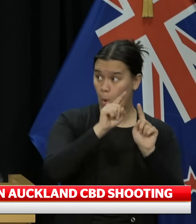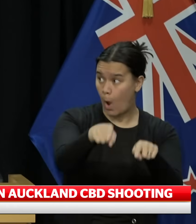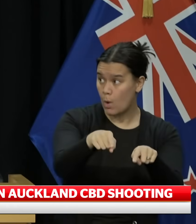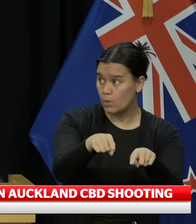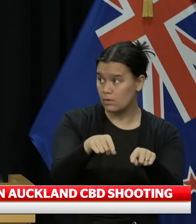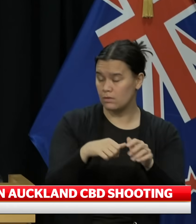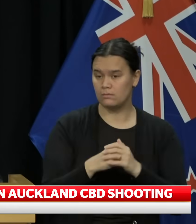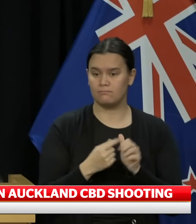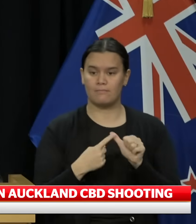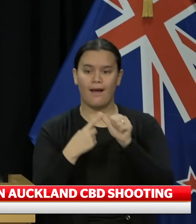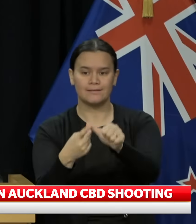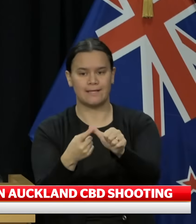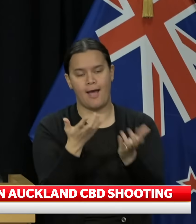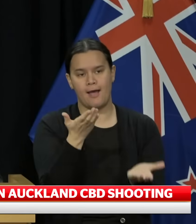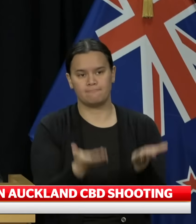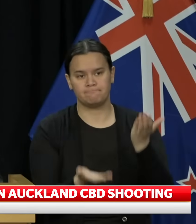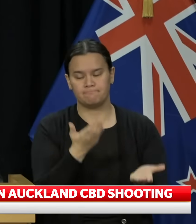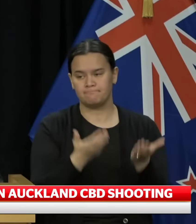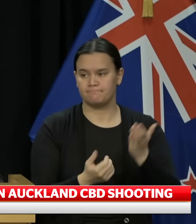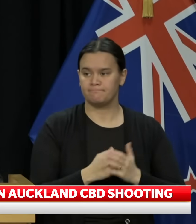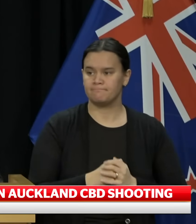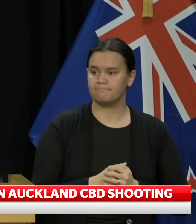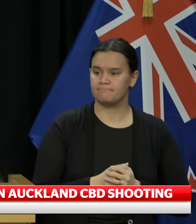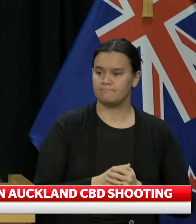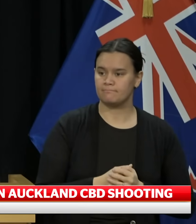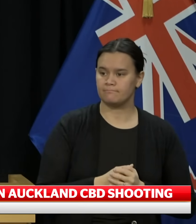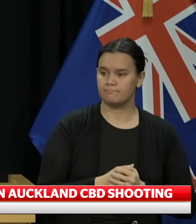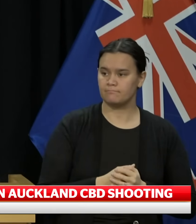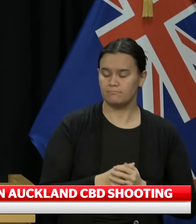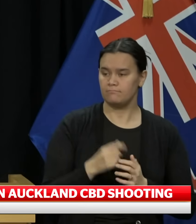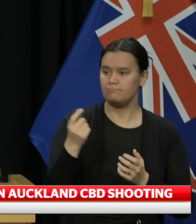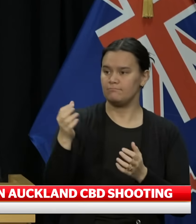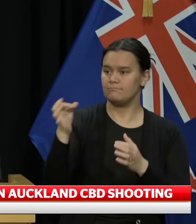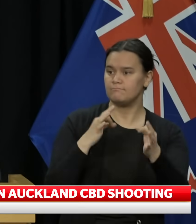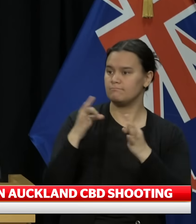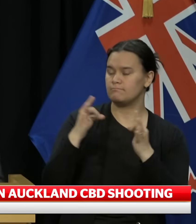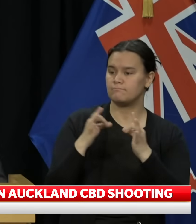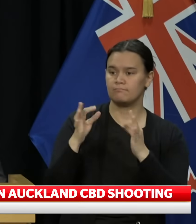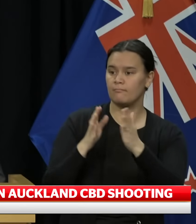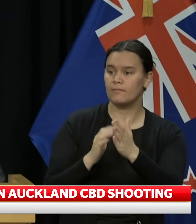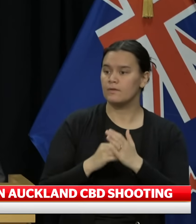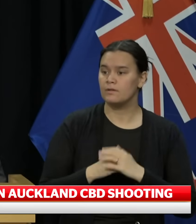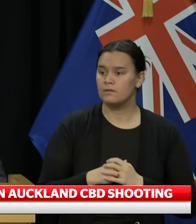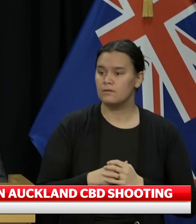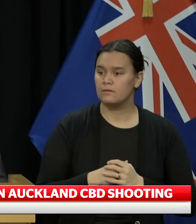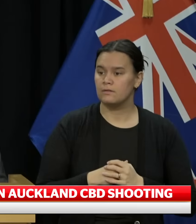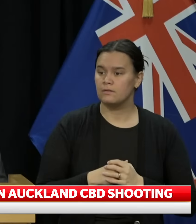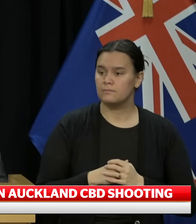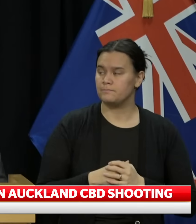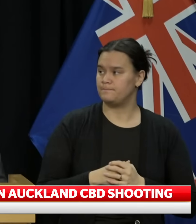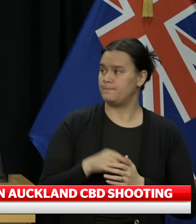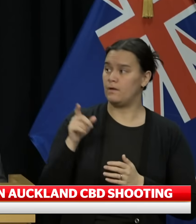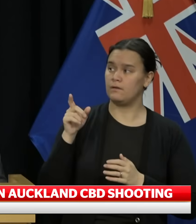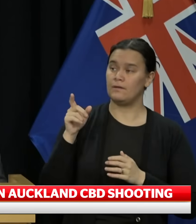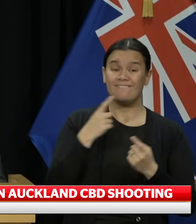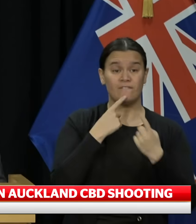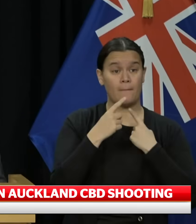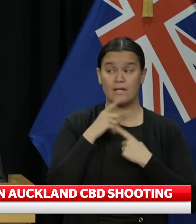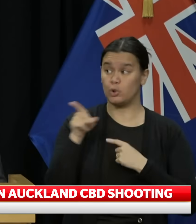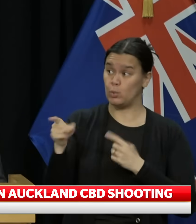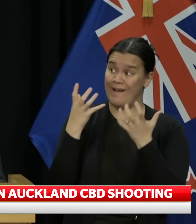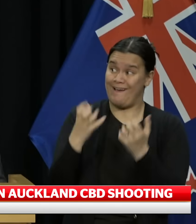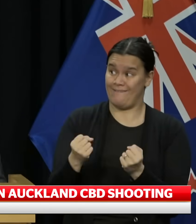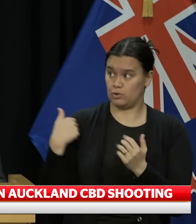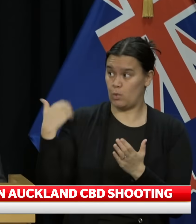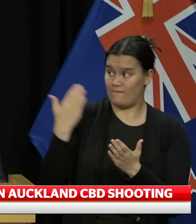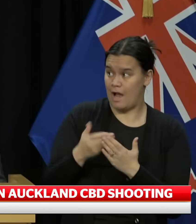the situation unfolds. So, do you know? Sorry, yeah. Given everything that you know so far, do you think there's any way